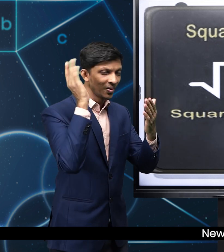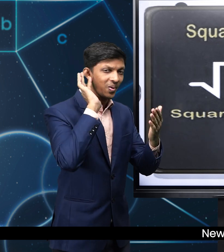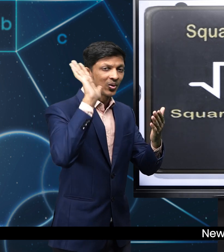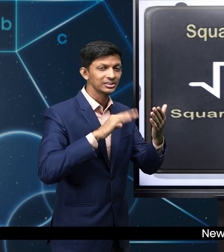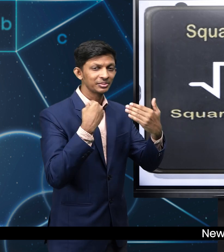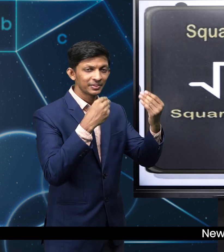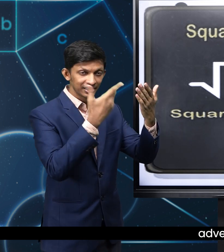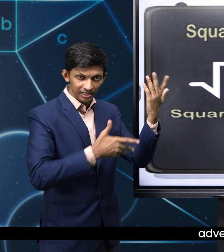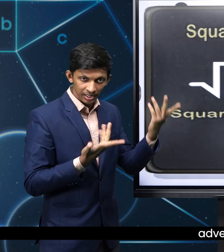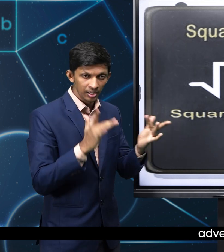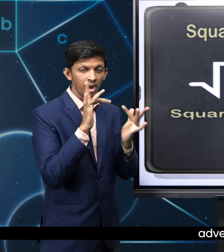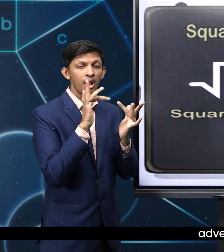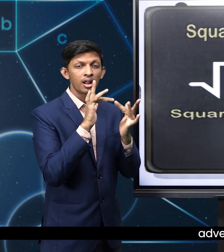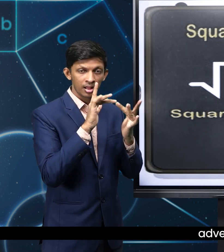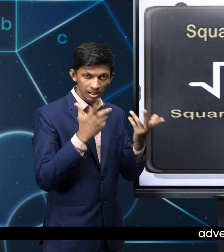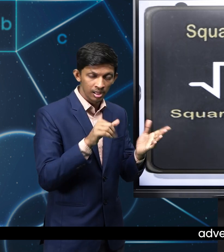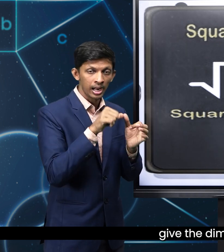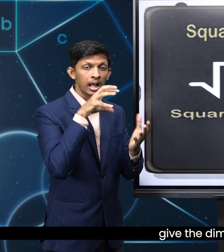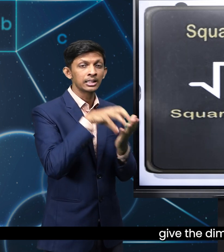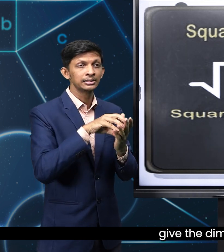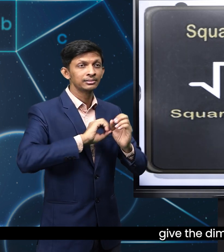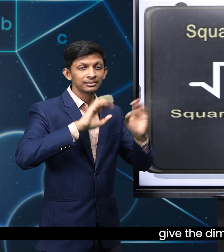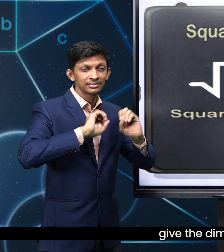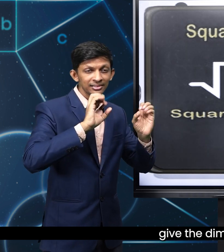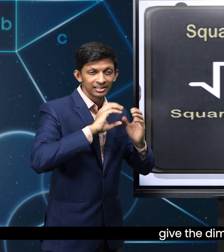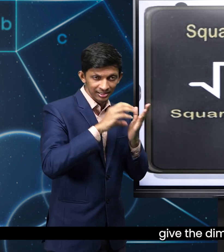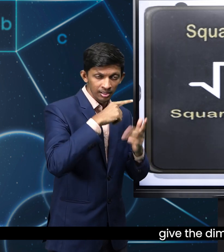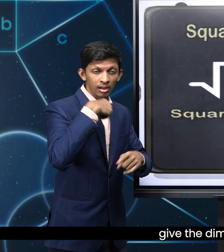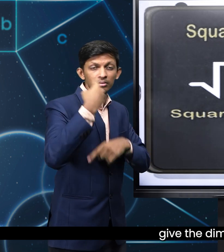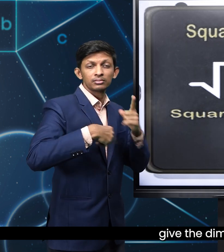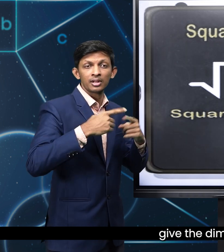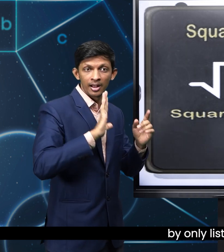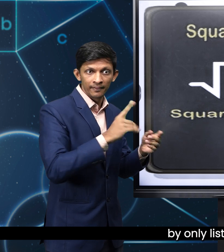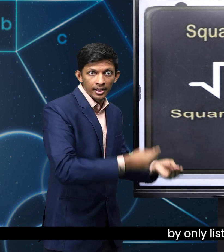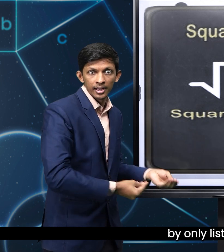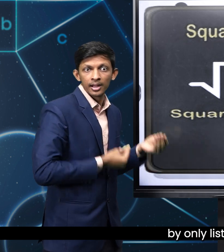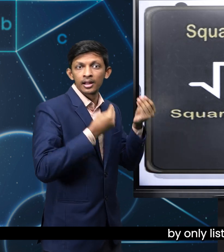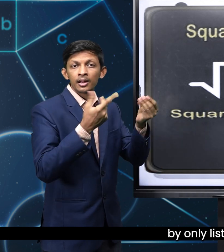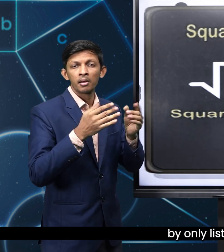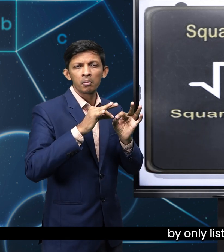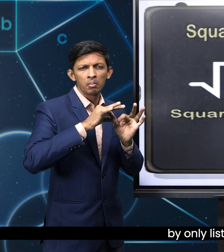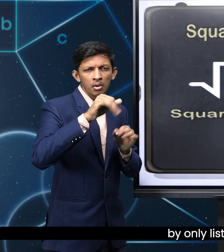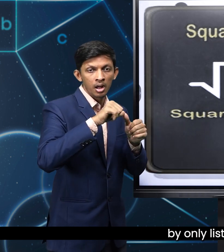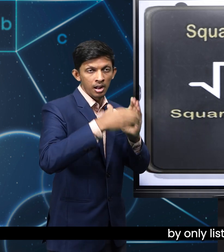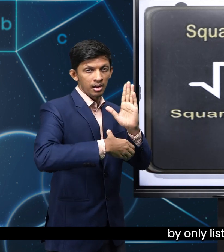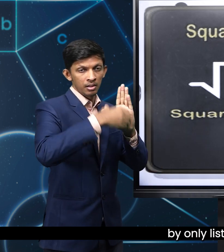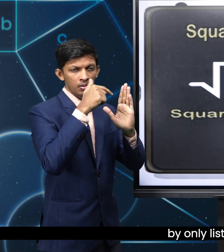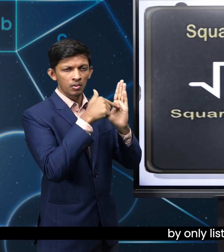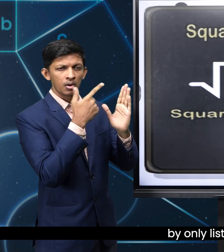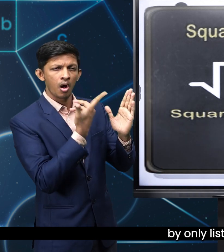Newspaper and online advertisements usually give the dimensions of the apartment by only listing its area such as